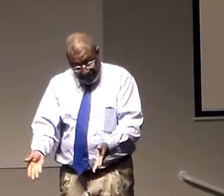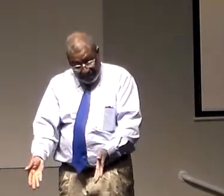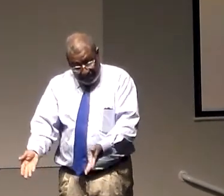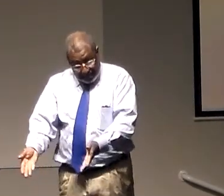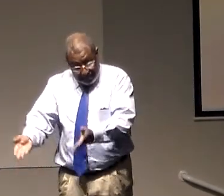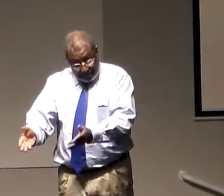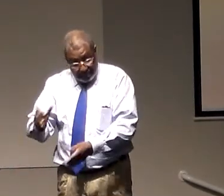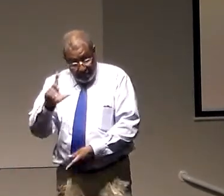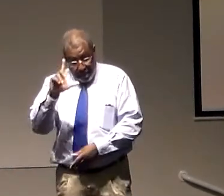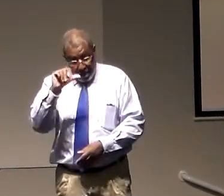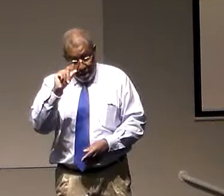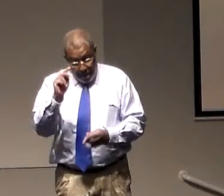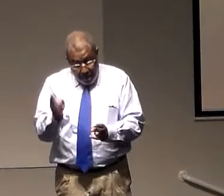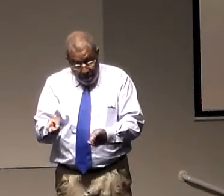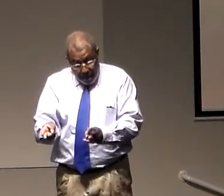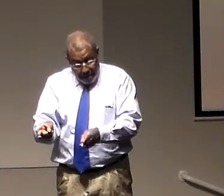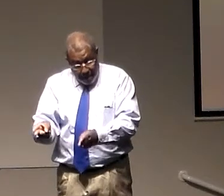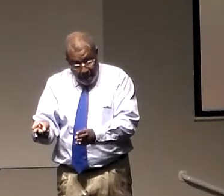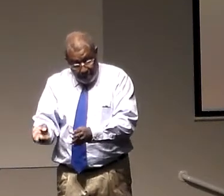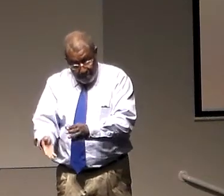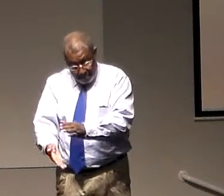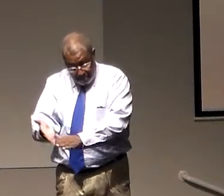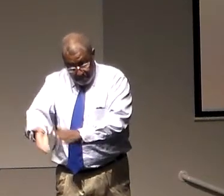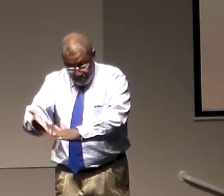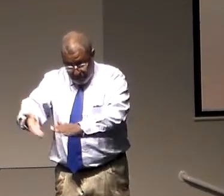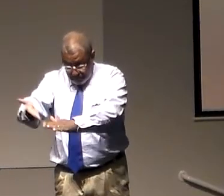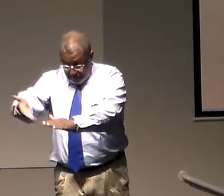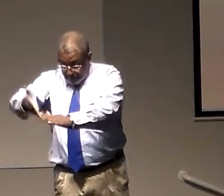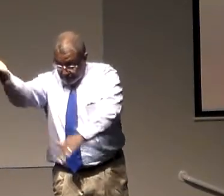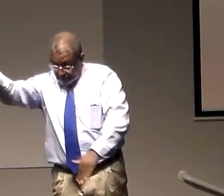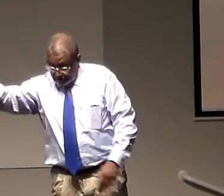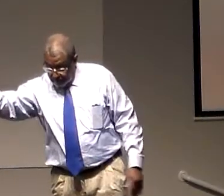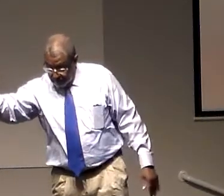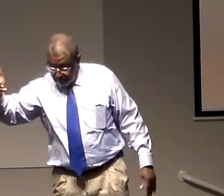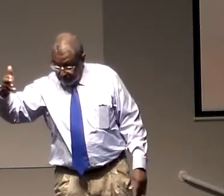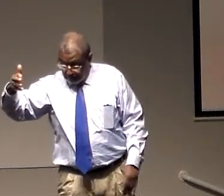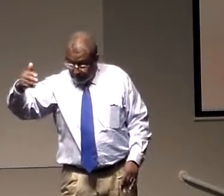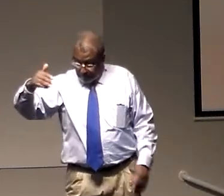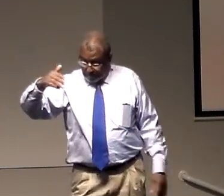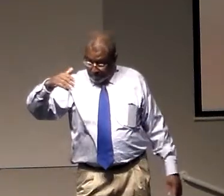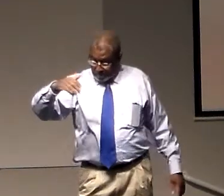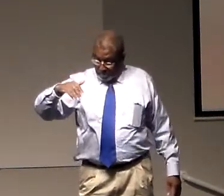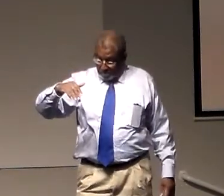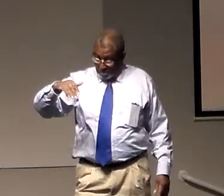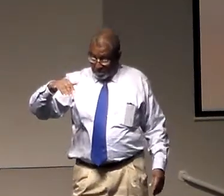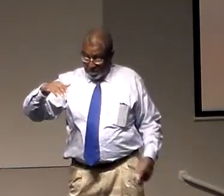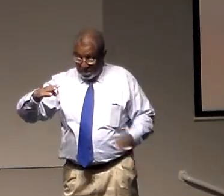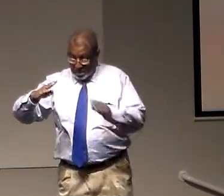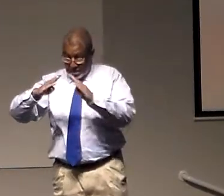the angels were trying to make Lot hurry. They said, this